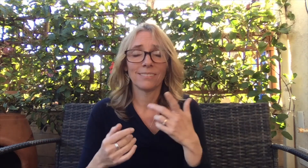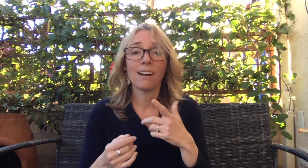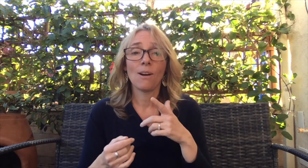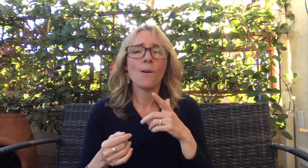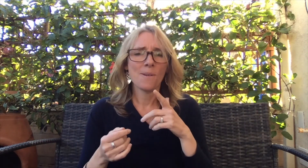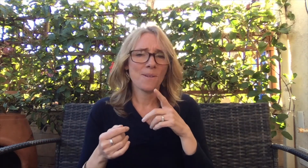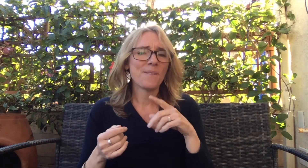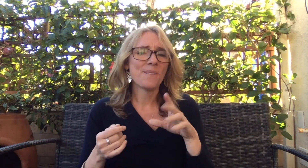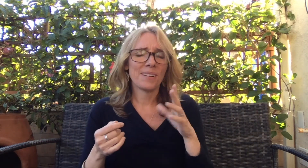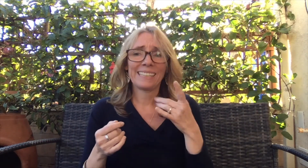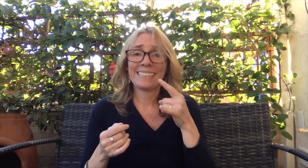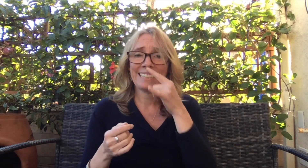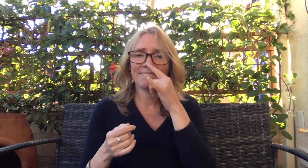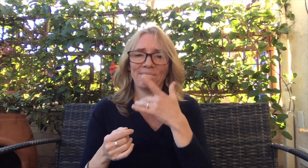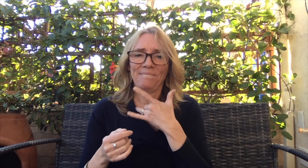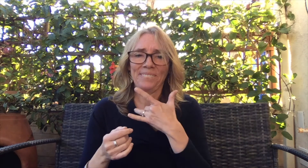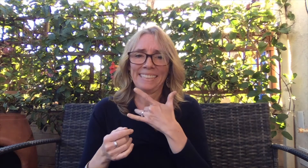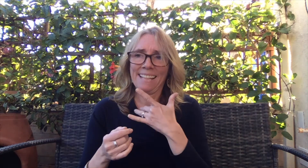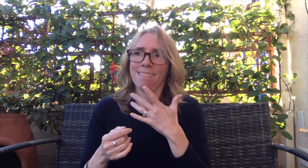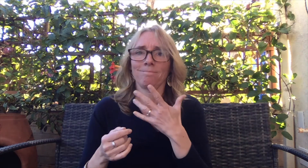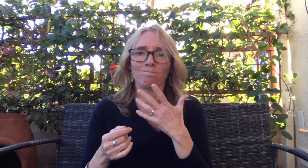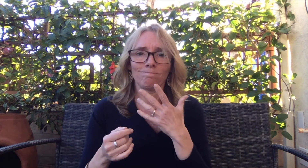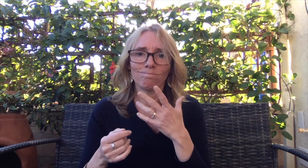basketball, getting in the pool, going for a swim.